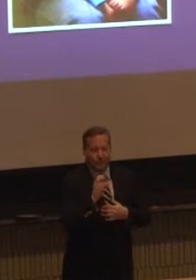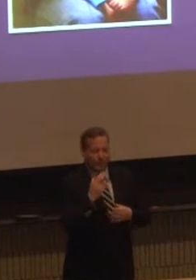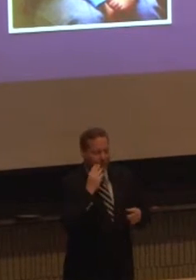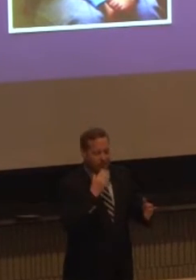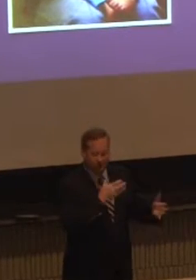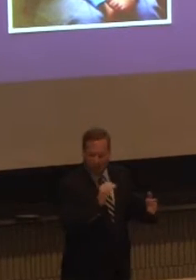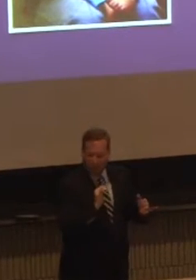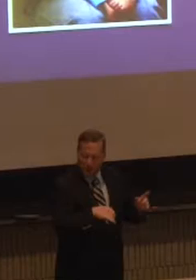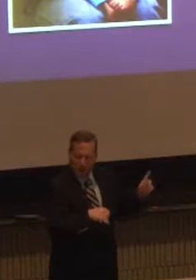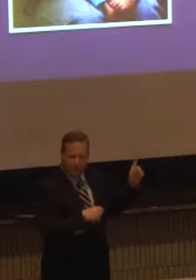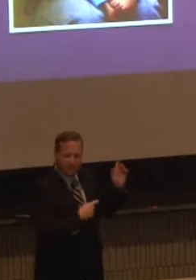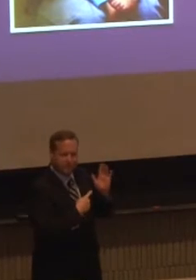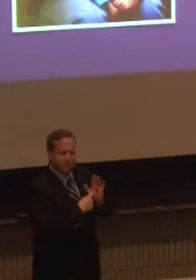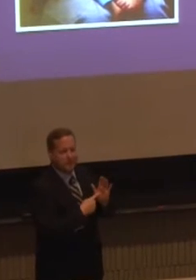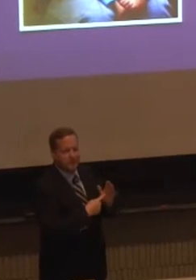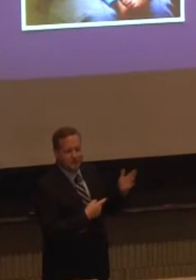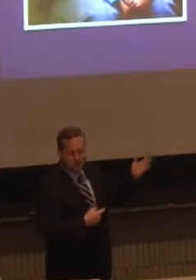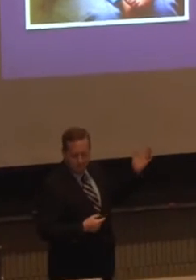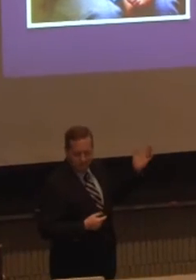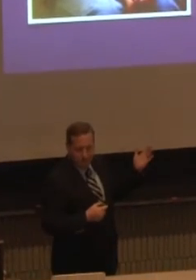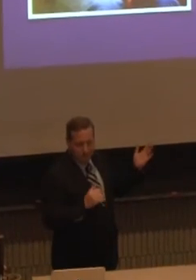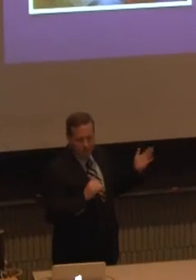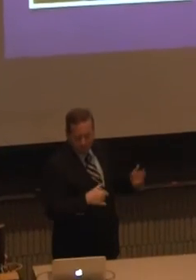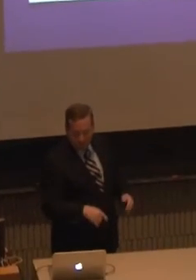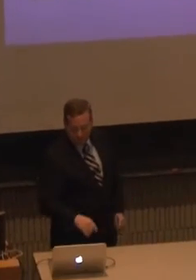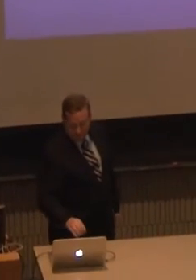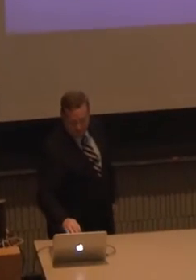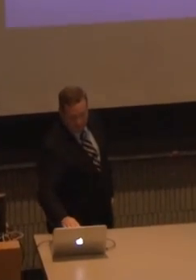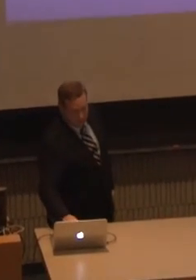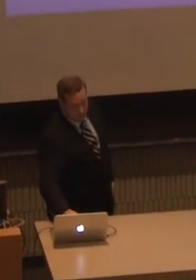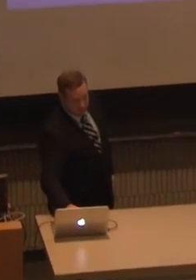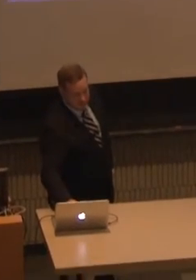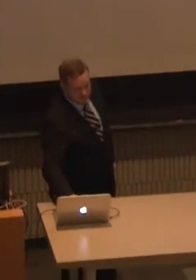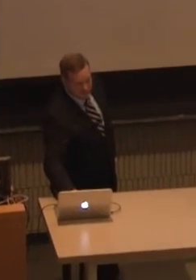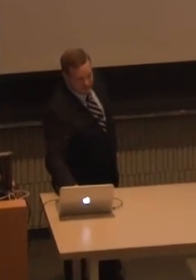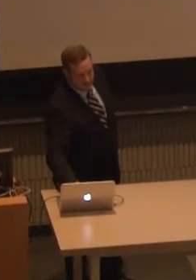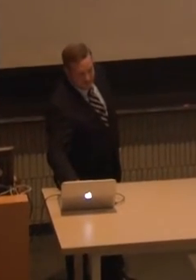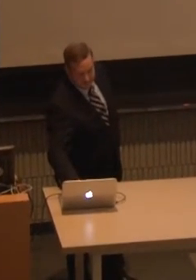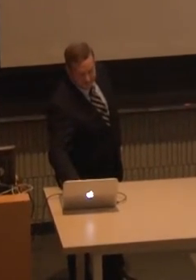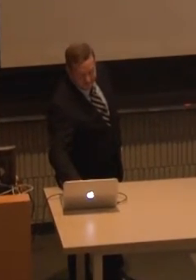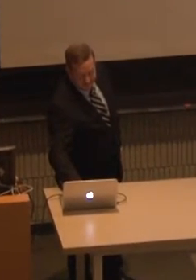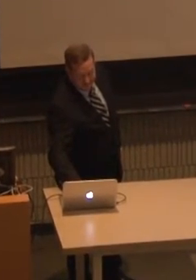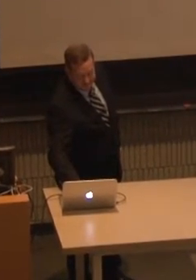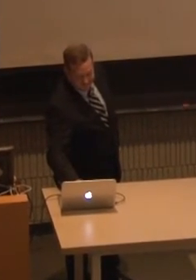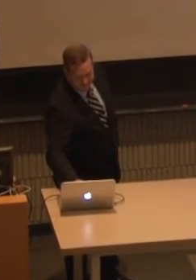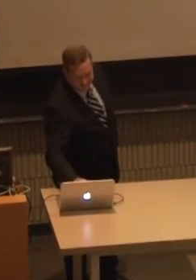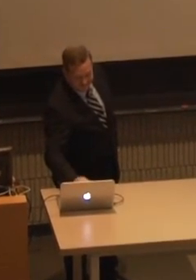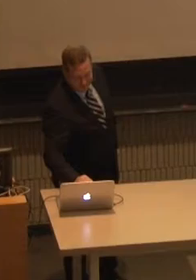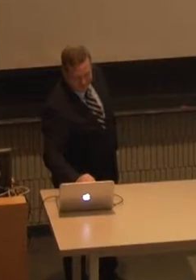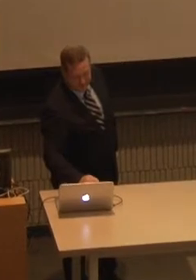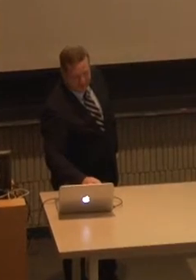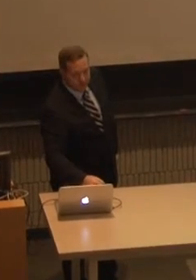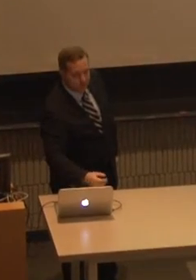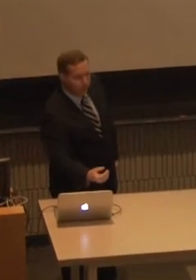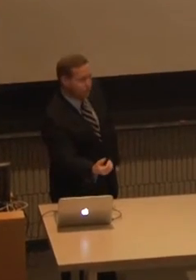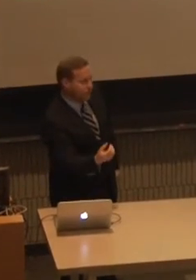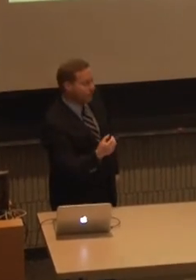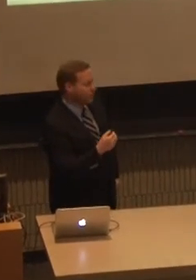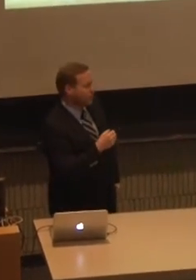the Maryland school. And you can see, I look like a happy kid. I had a rich experience.